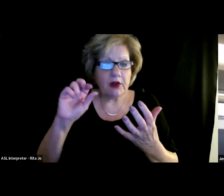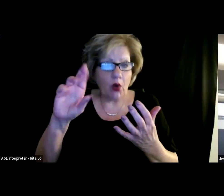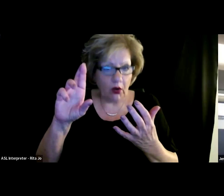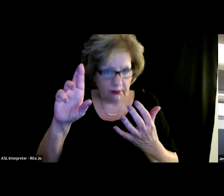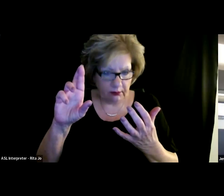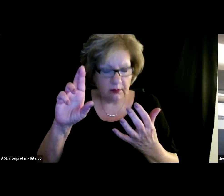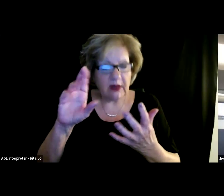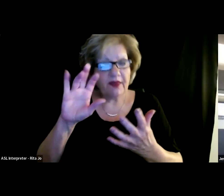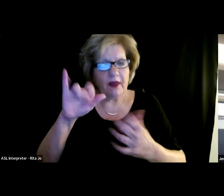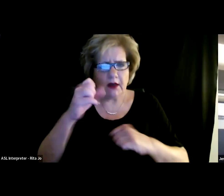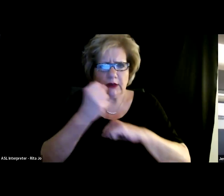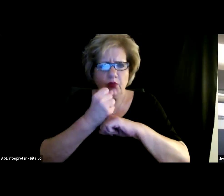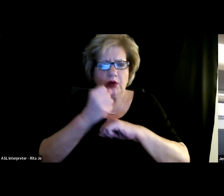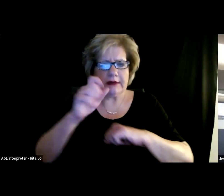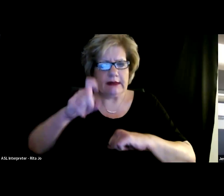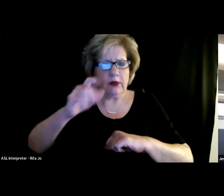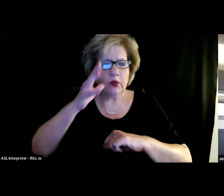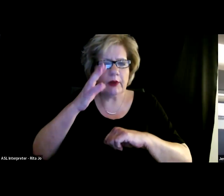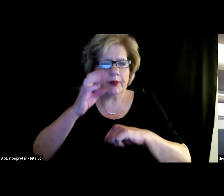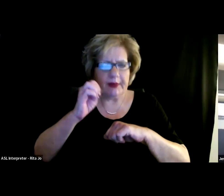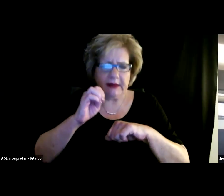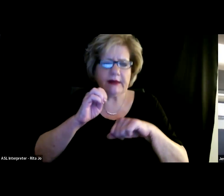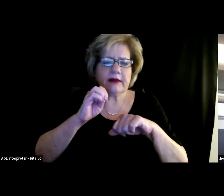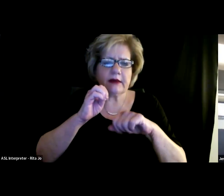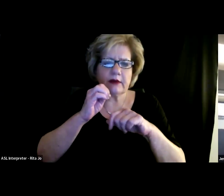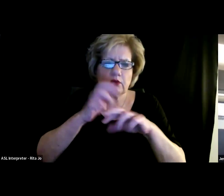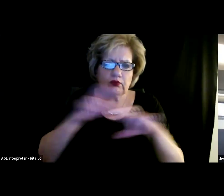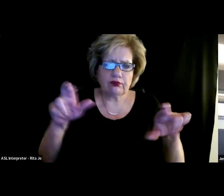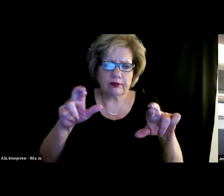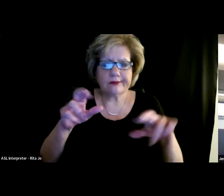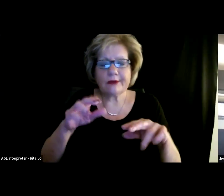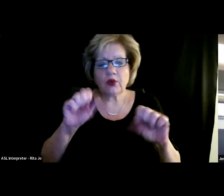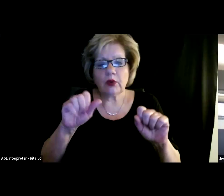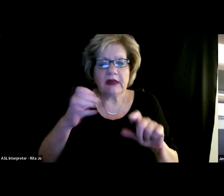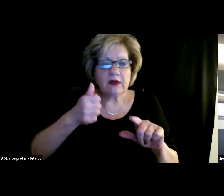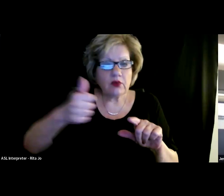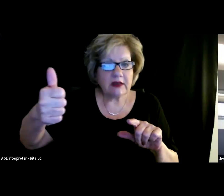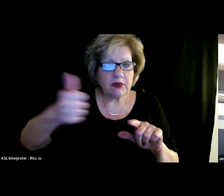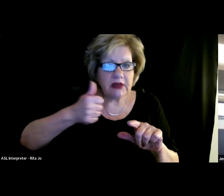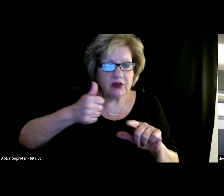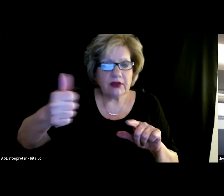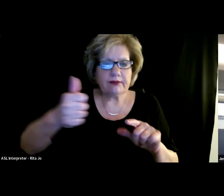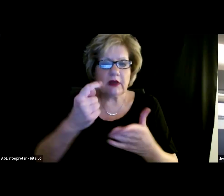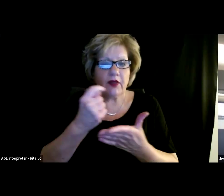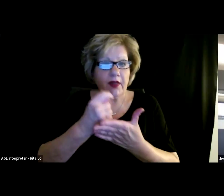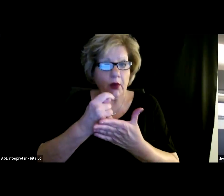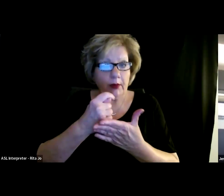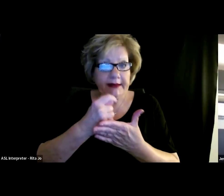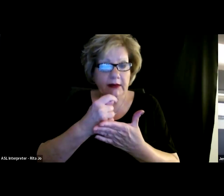the apprentice needs is available to them, whether that's transportation, therapy, or